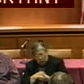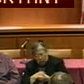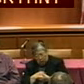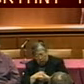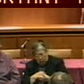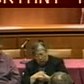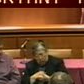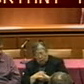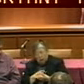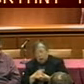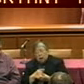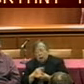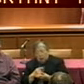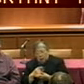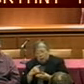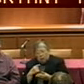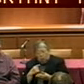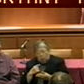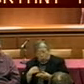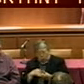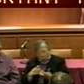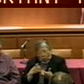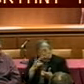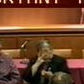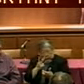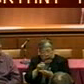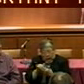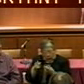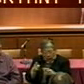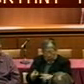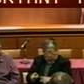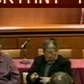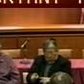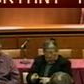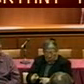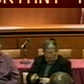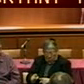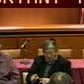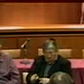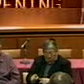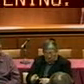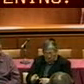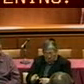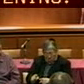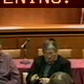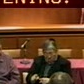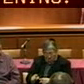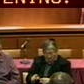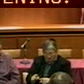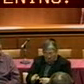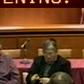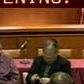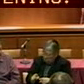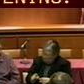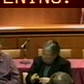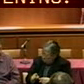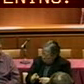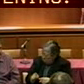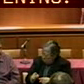want to see it happening. Because because it kind of reminds me of a story